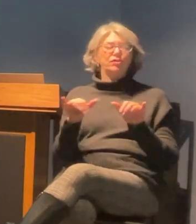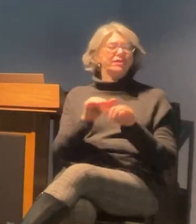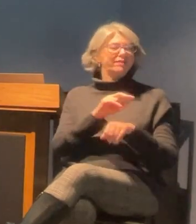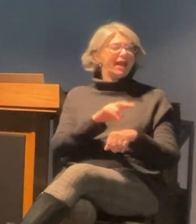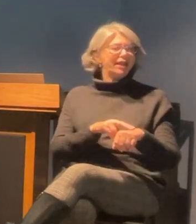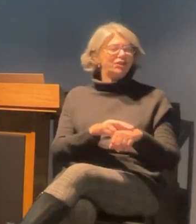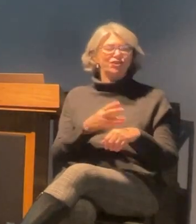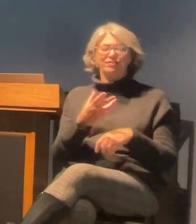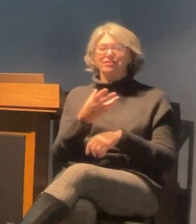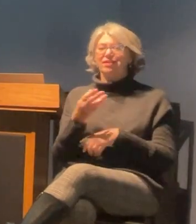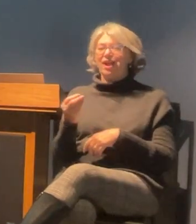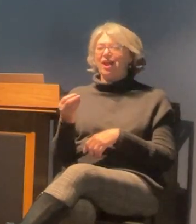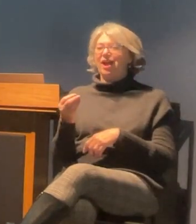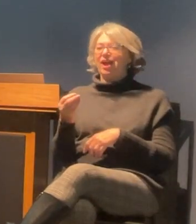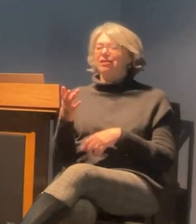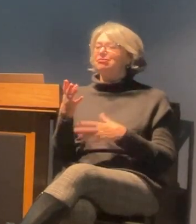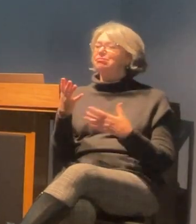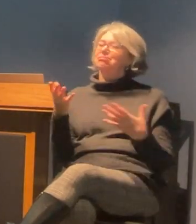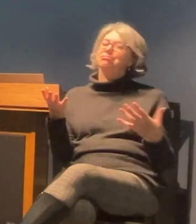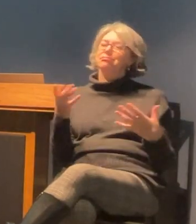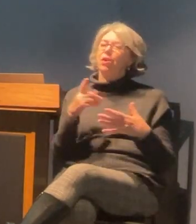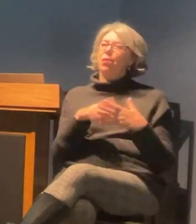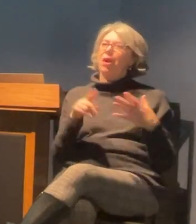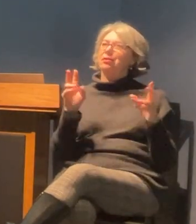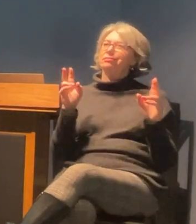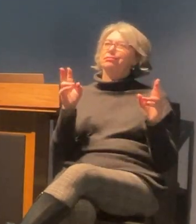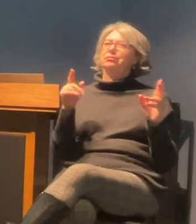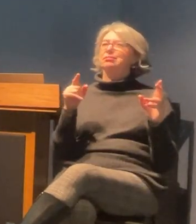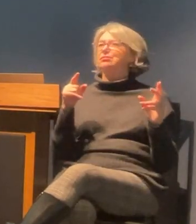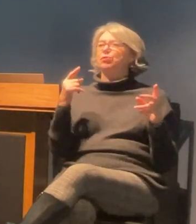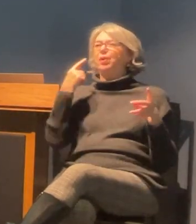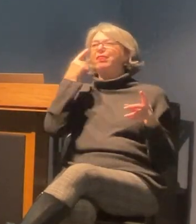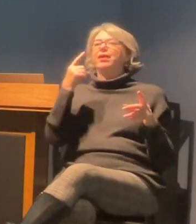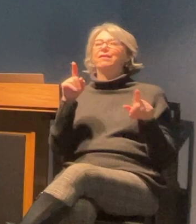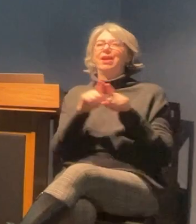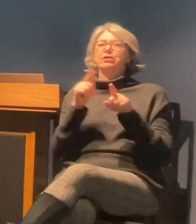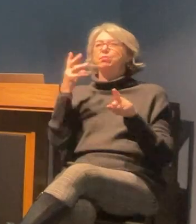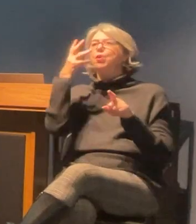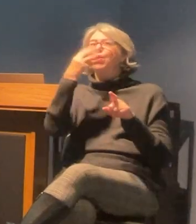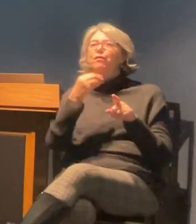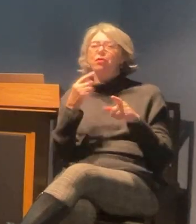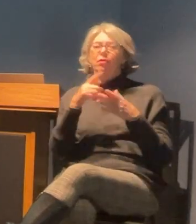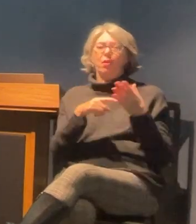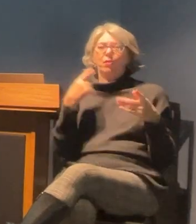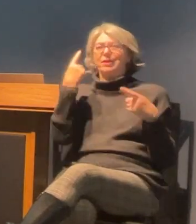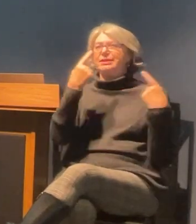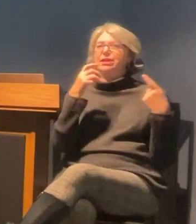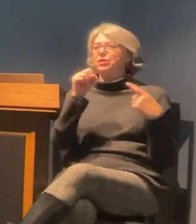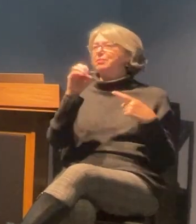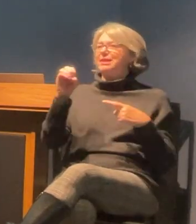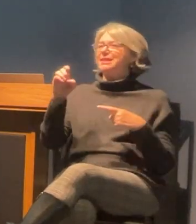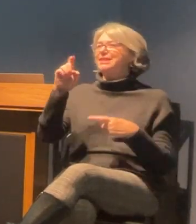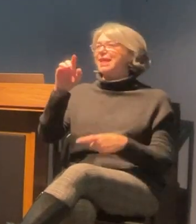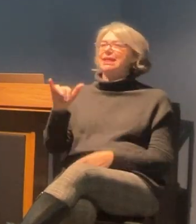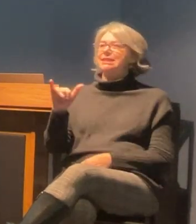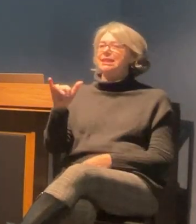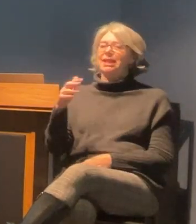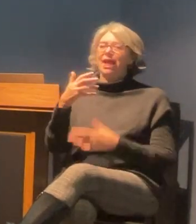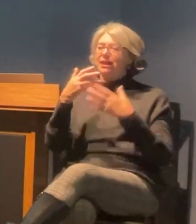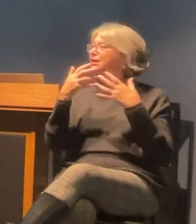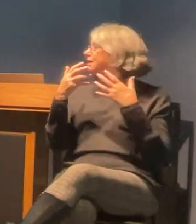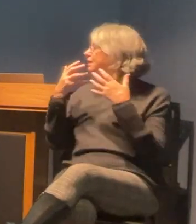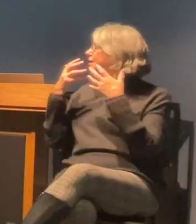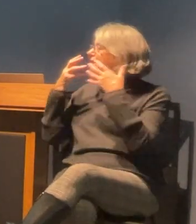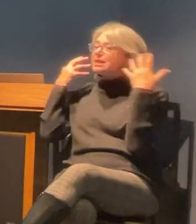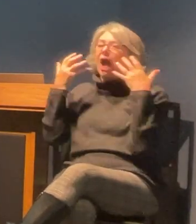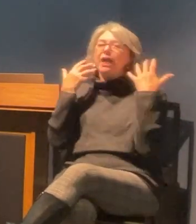nature and what is considered to be beautiful or what's considered to be sexy, like the tiger print,